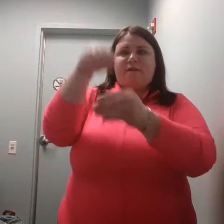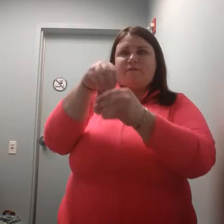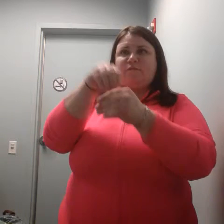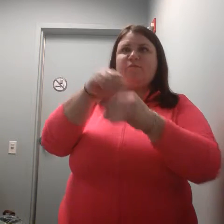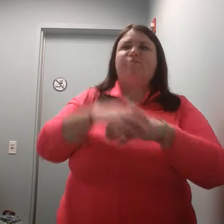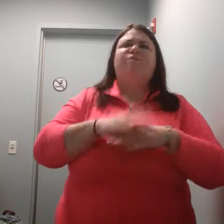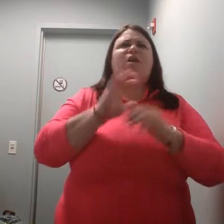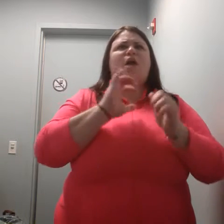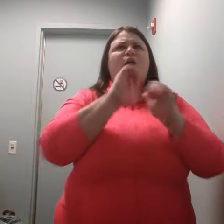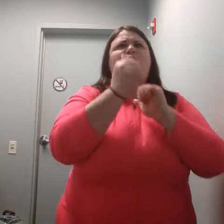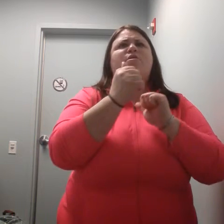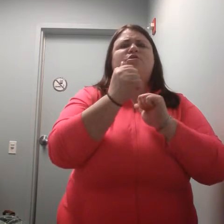say,